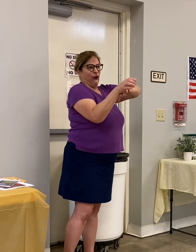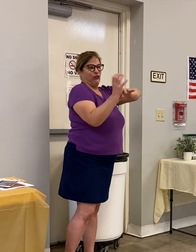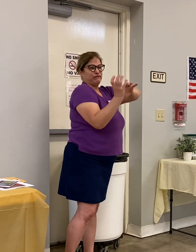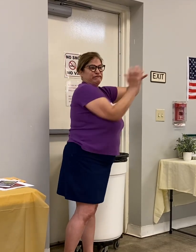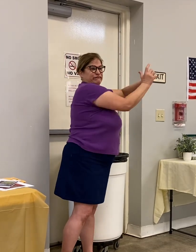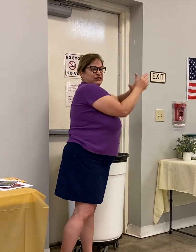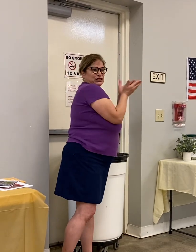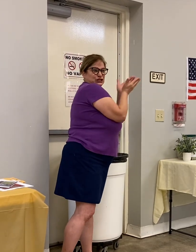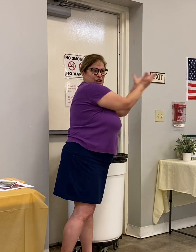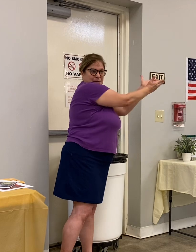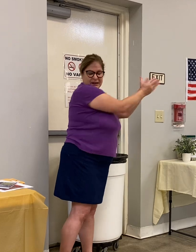their families,